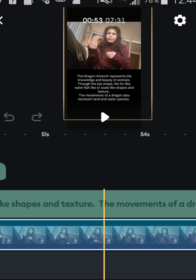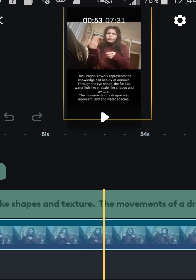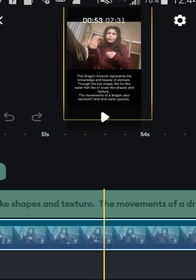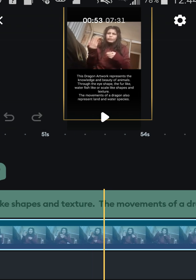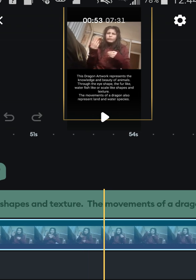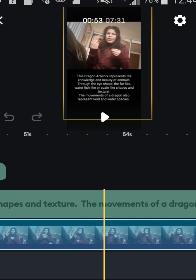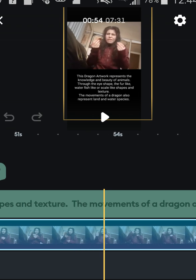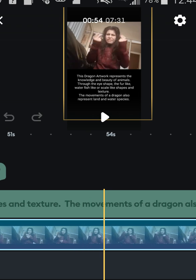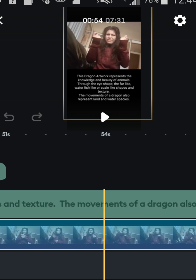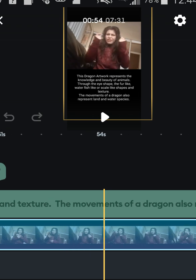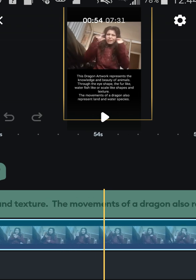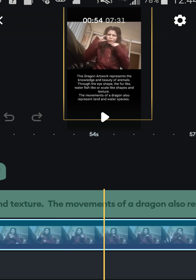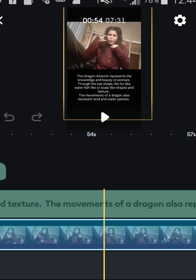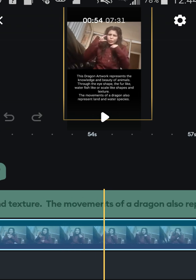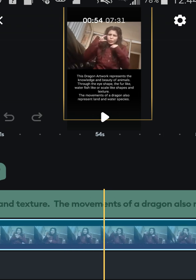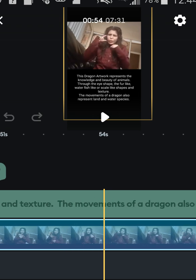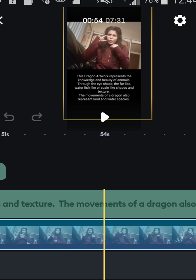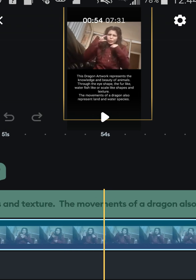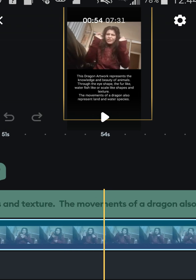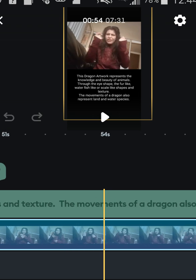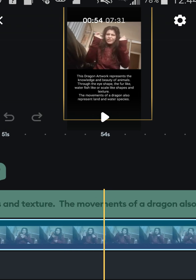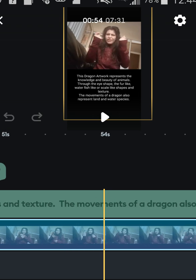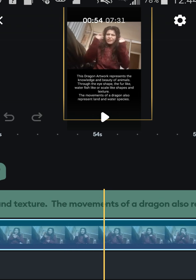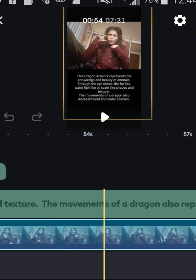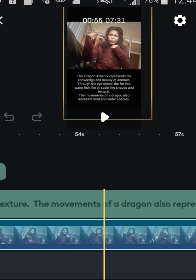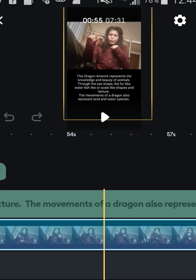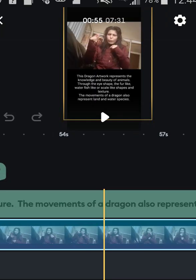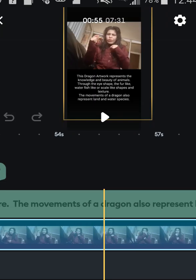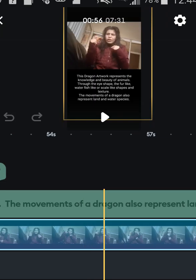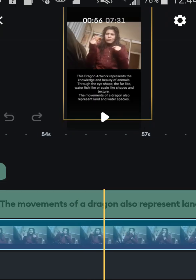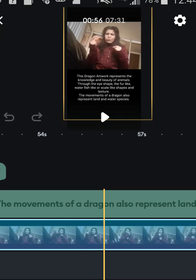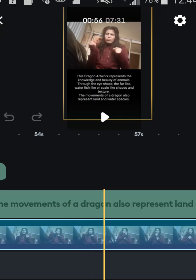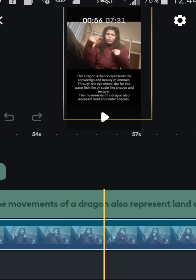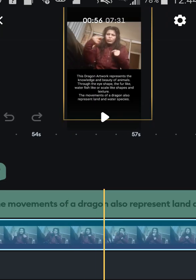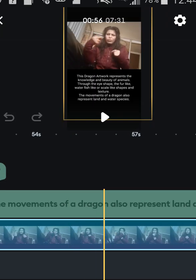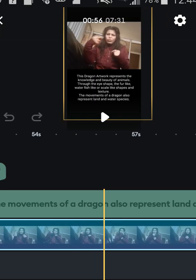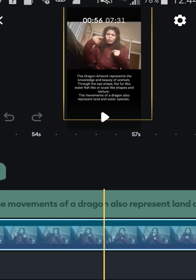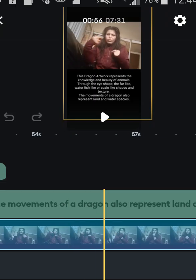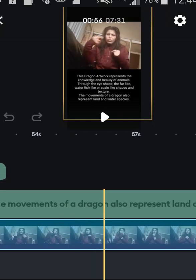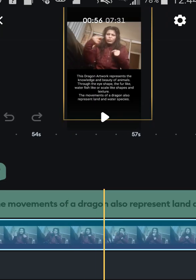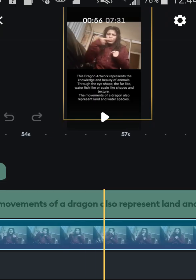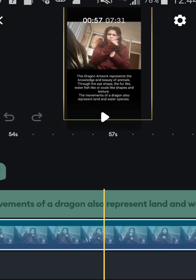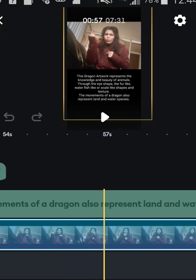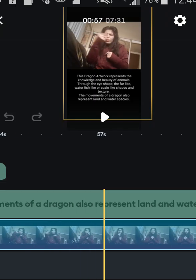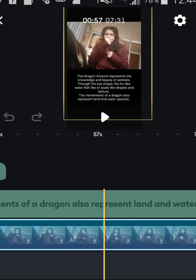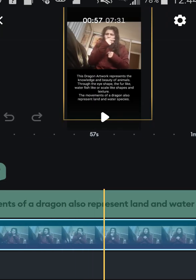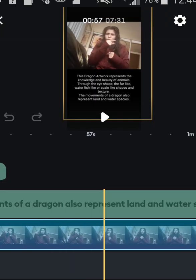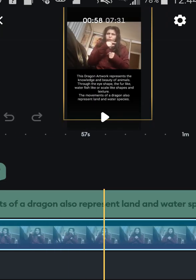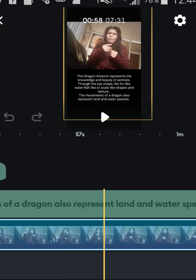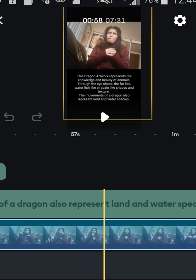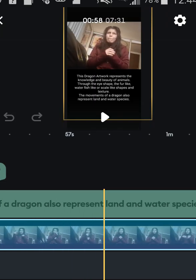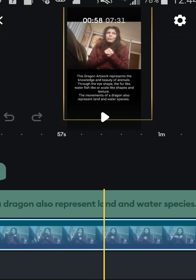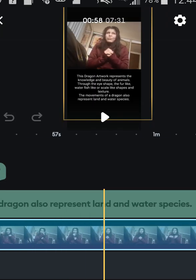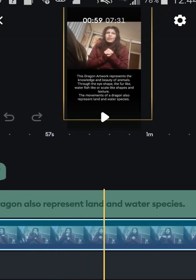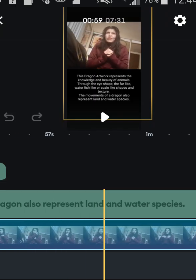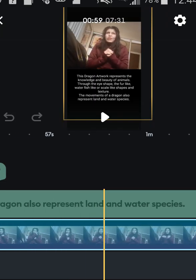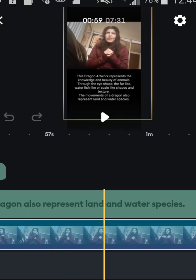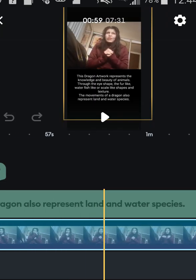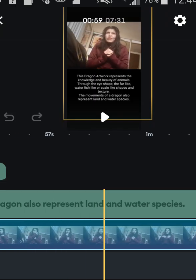what or how important this dragon artwork